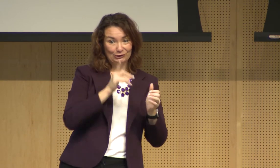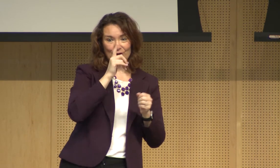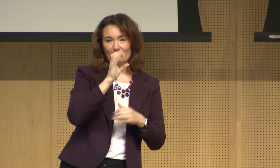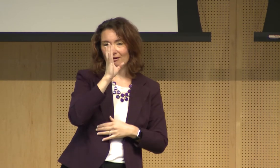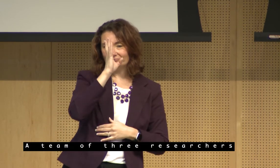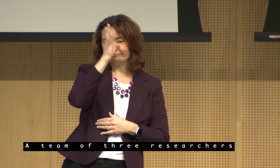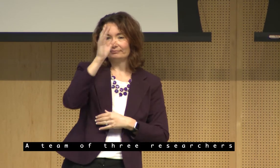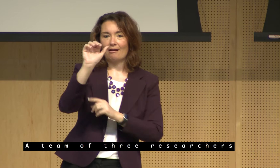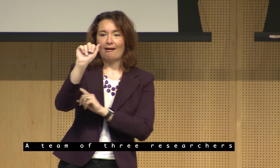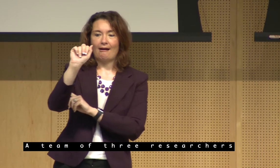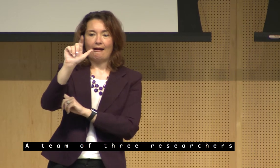A team of three